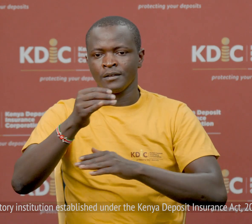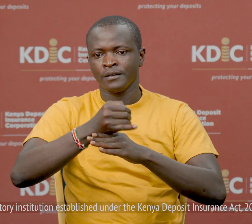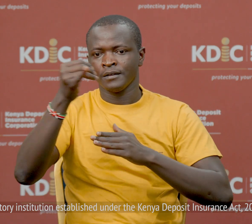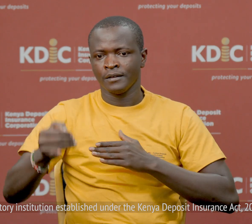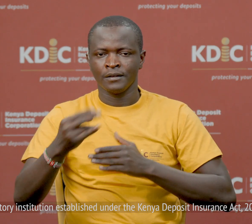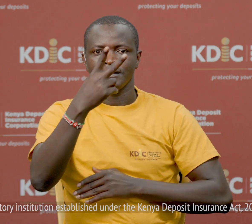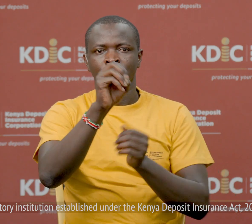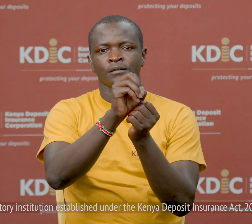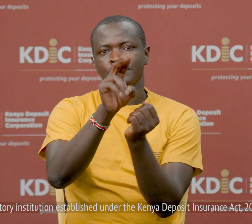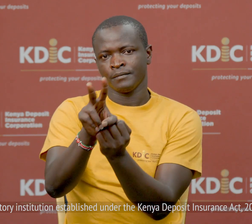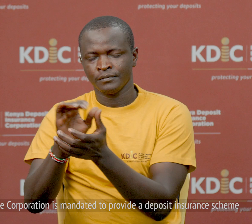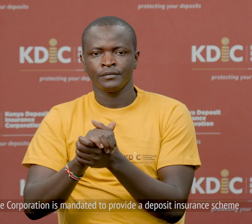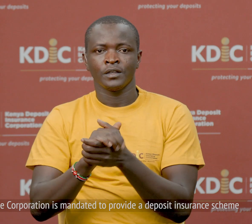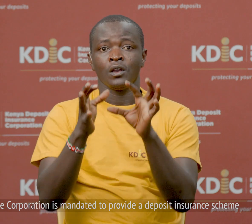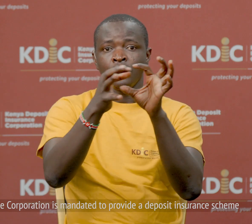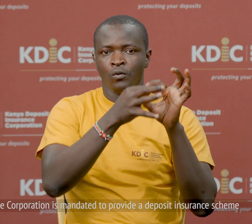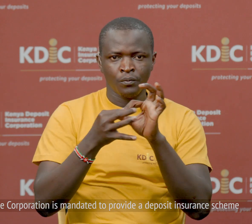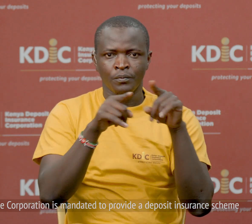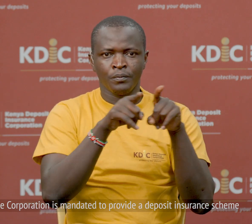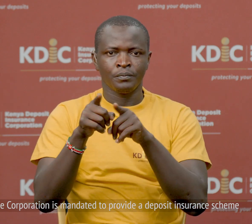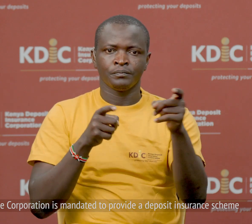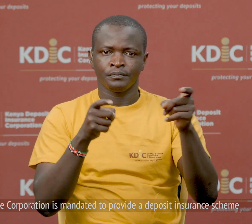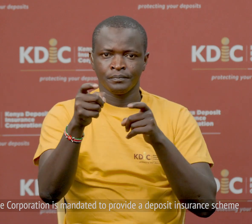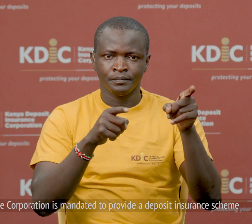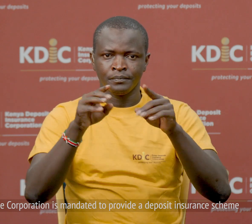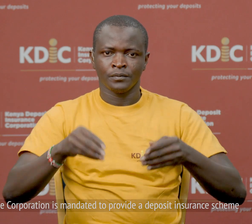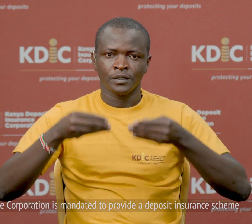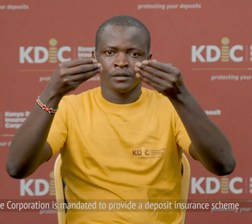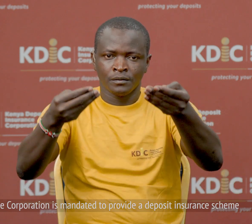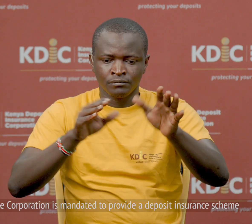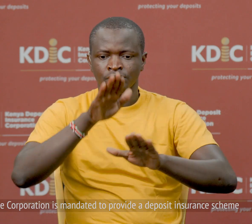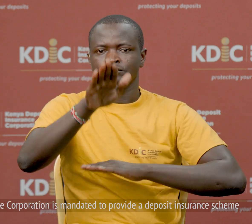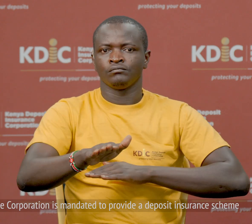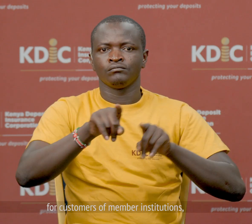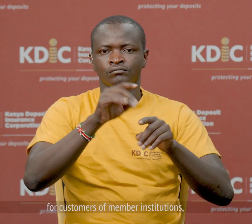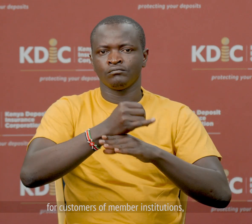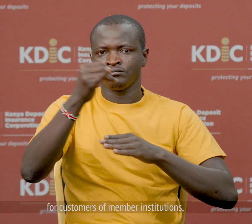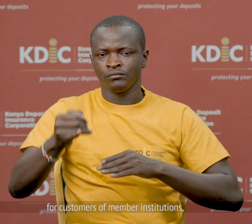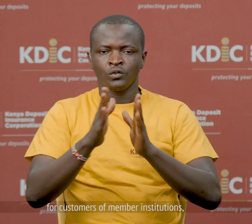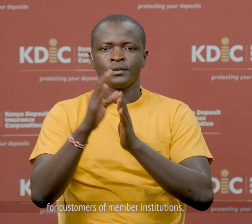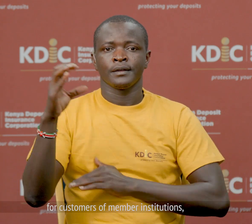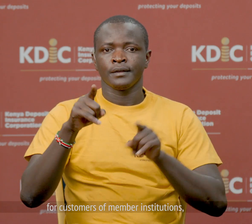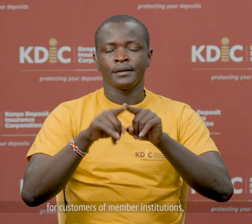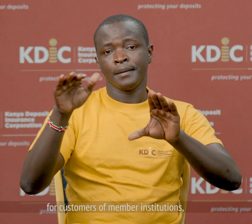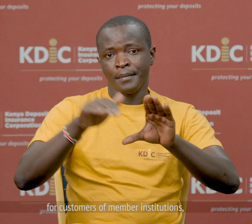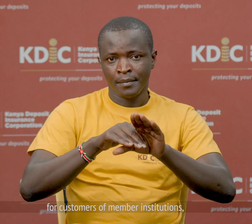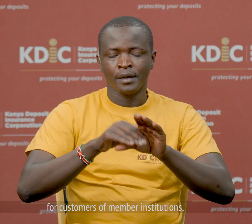Act 2012. The corporation is mandated to provide a deposit insurance scheme for customers of member institutions,